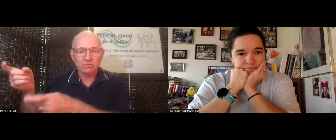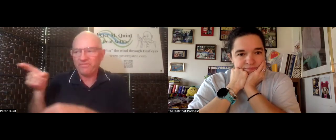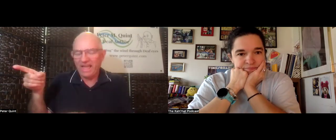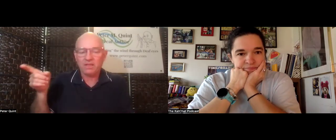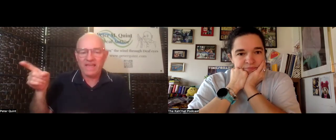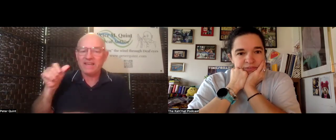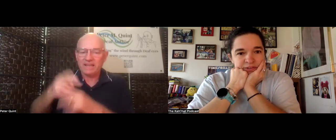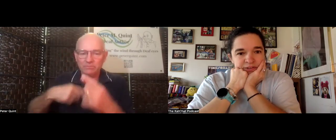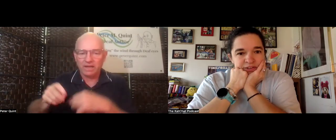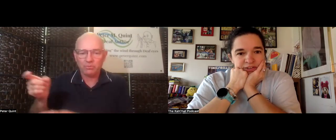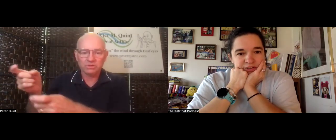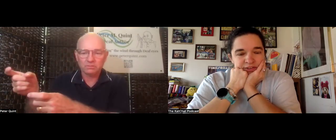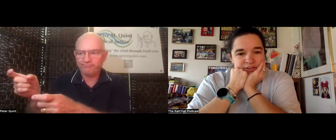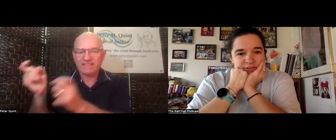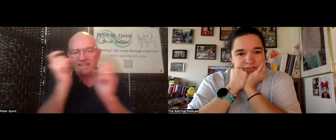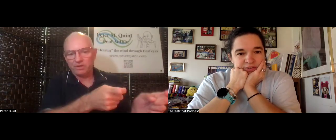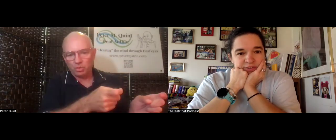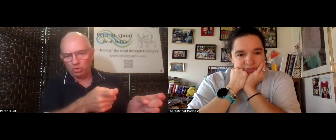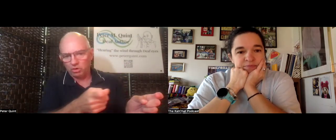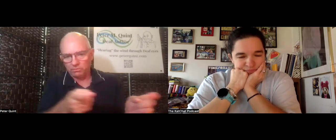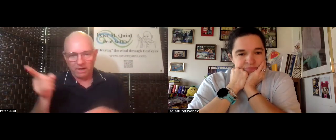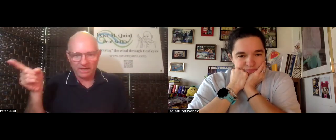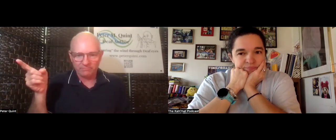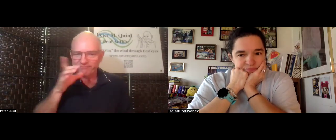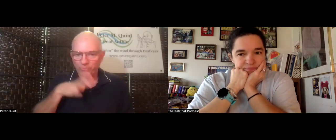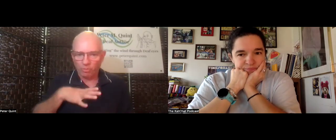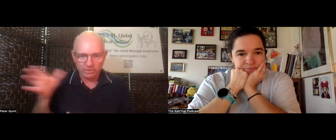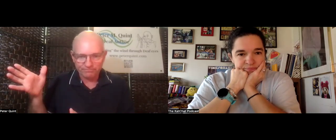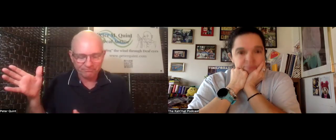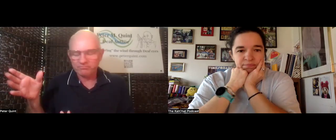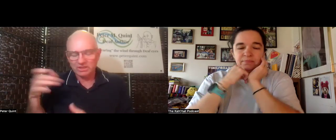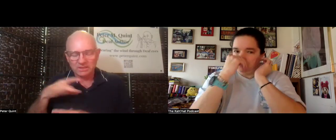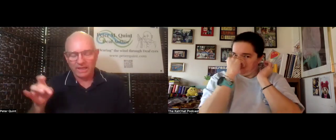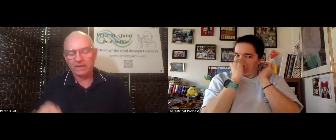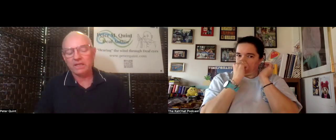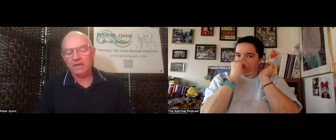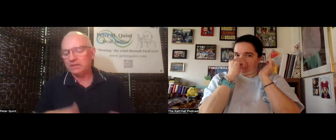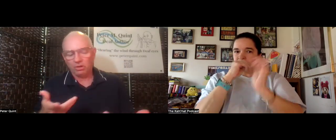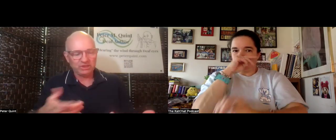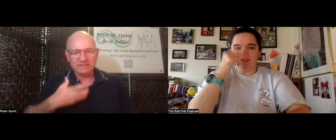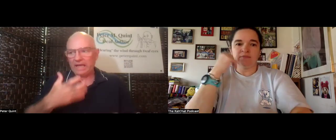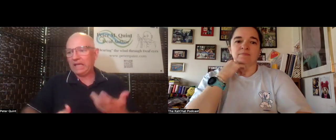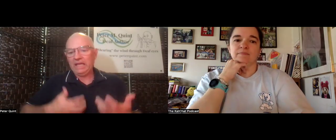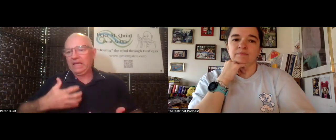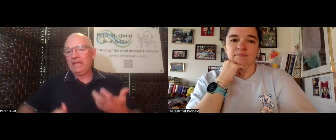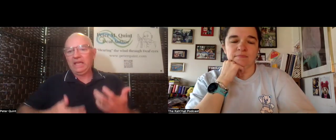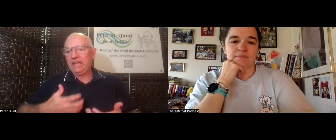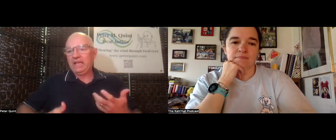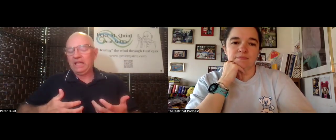It was that name sign was given to her by a woman. She Mm. doesn't like it. So she's